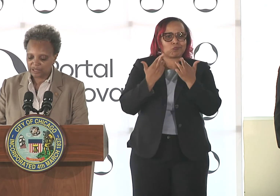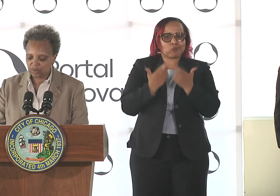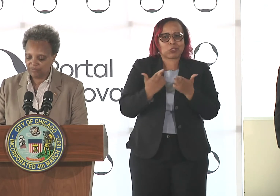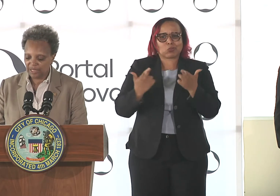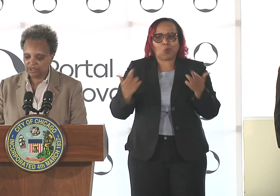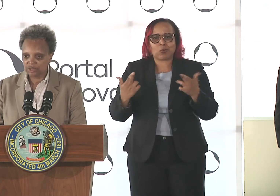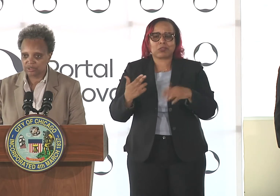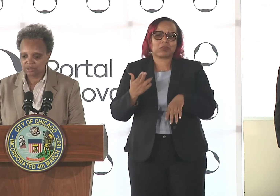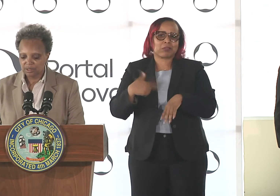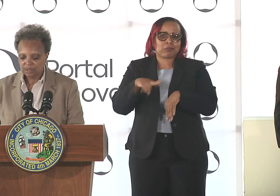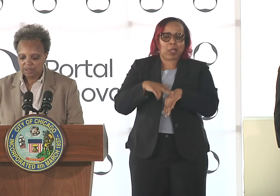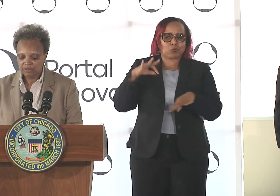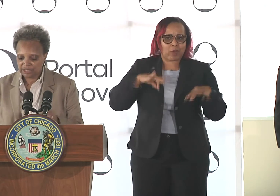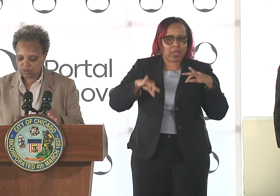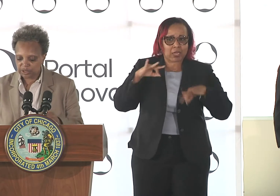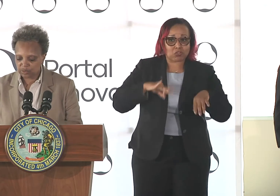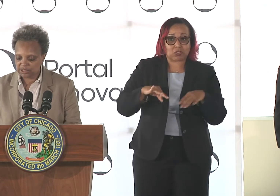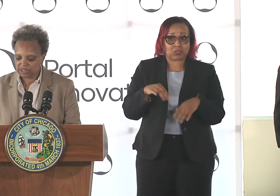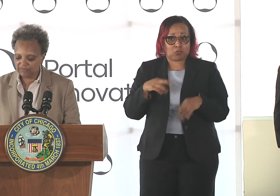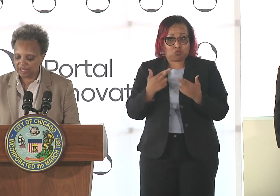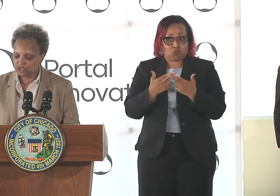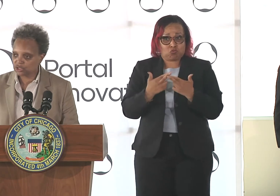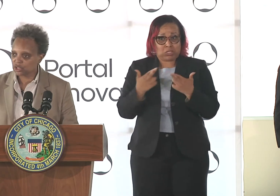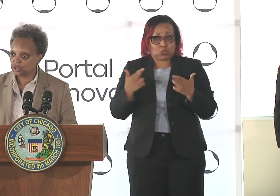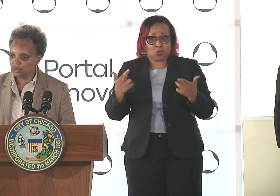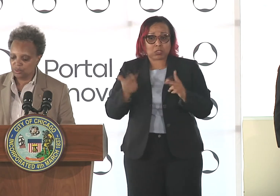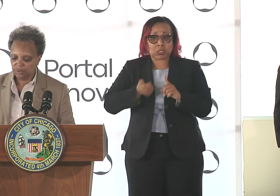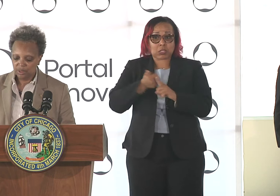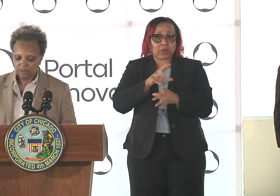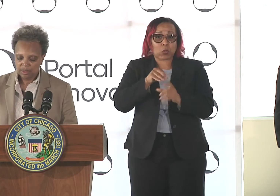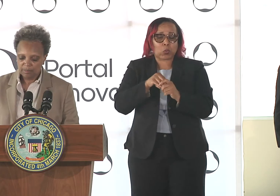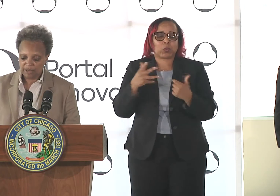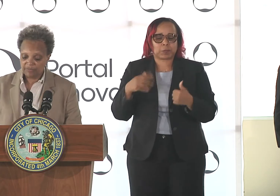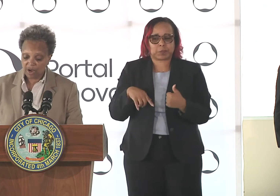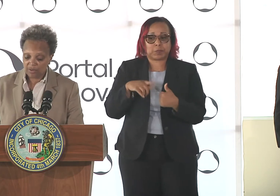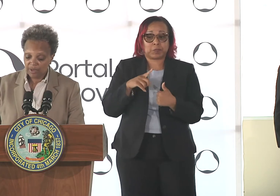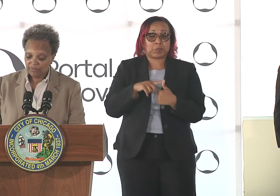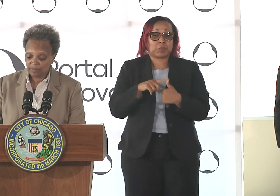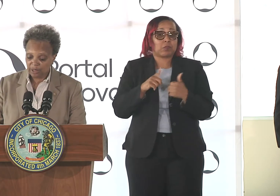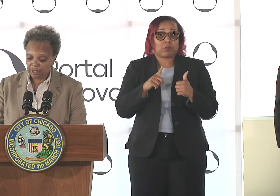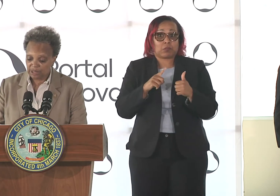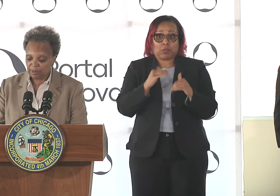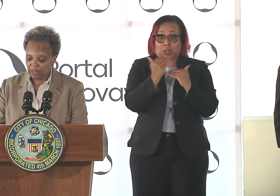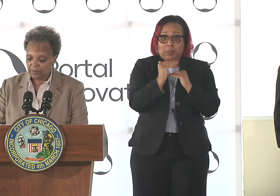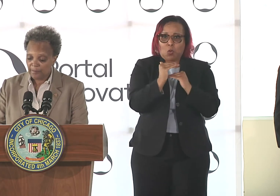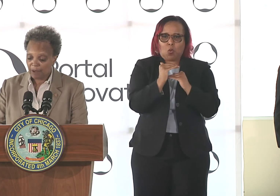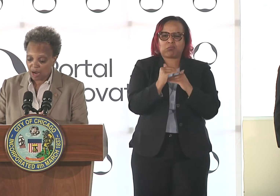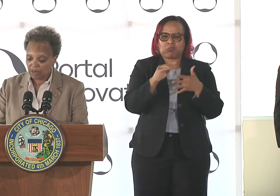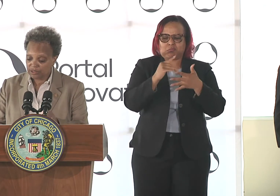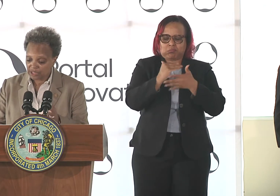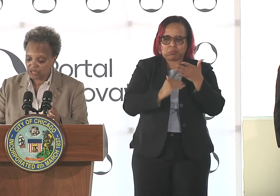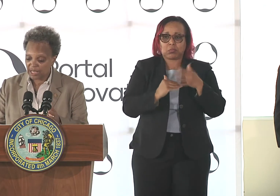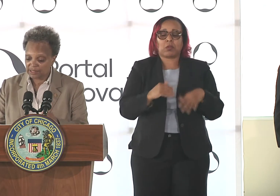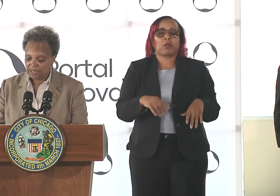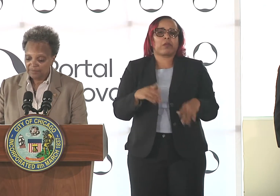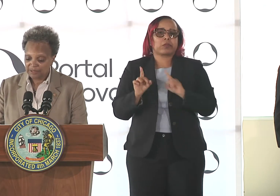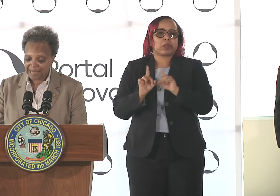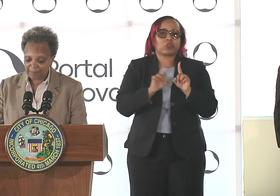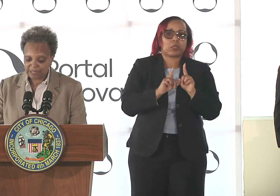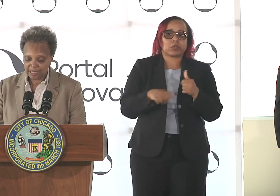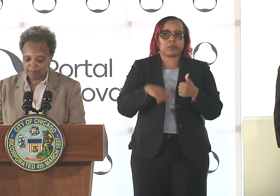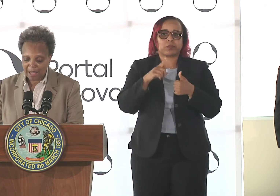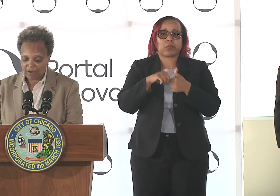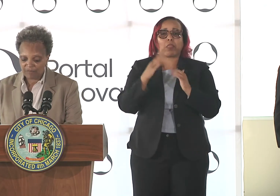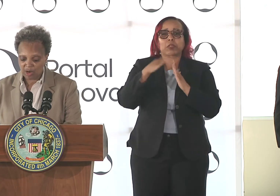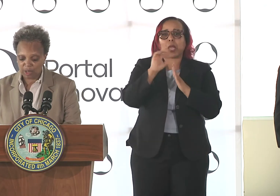and natural advantages. These resources and advantages include, but are far from limited to being, are such as the